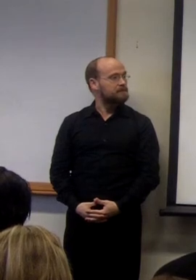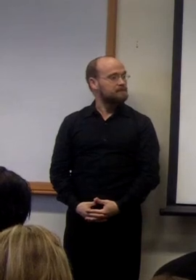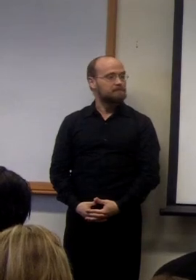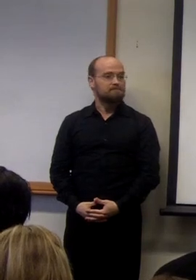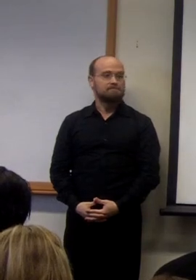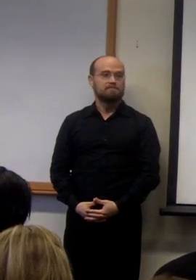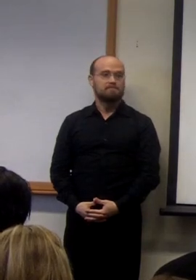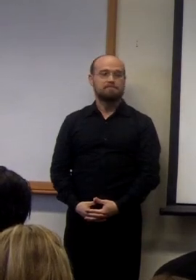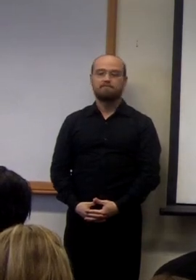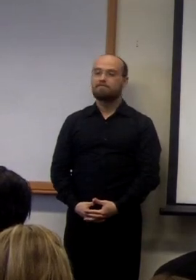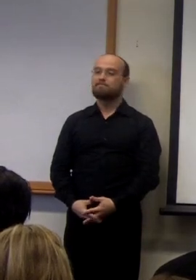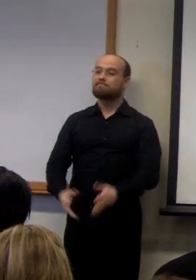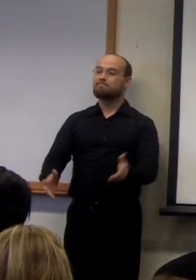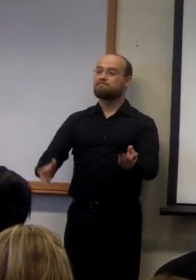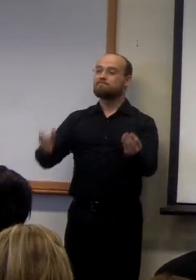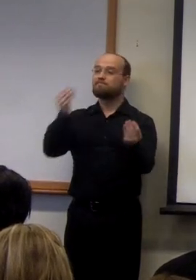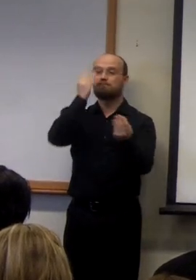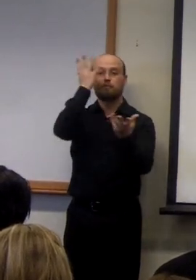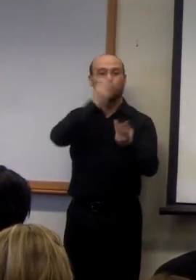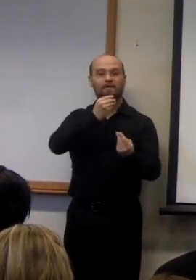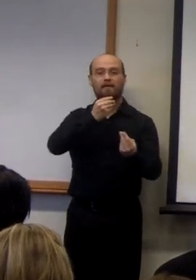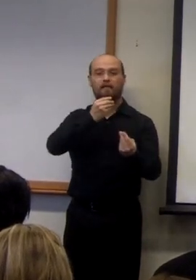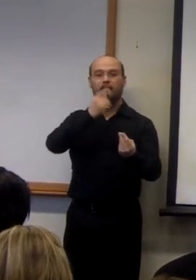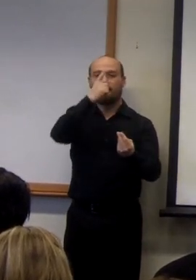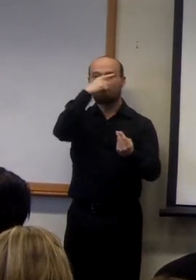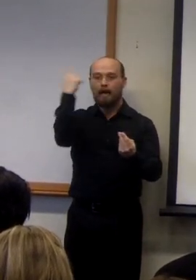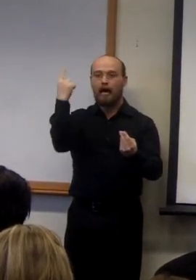beautiful black people,